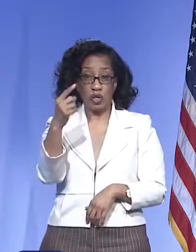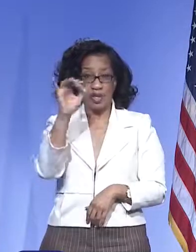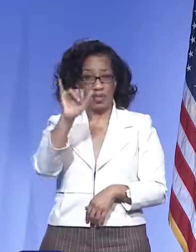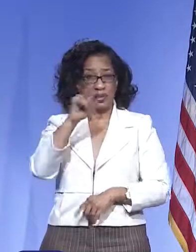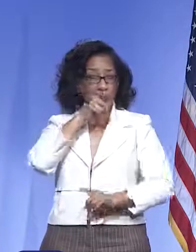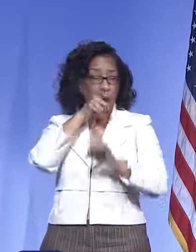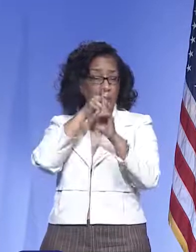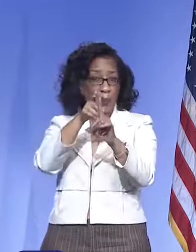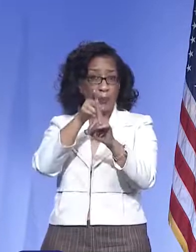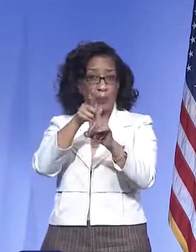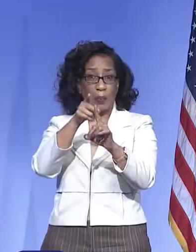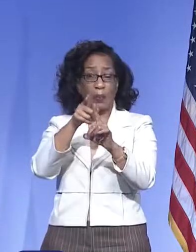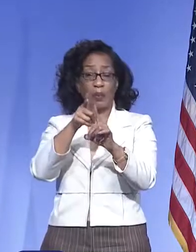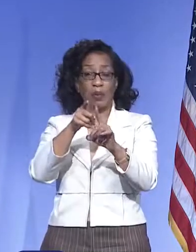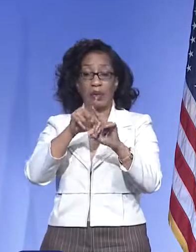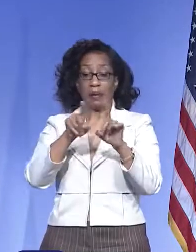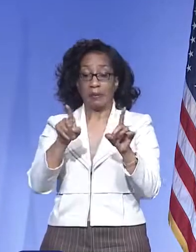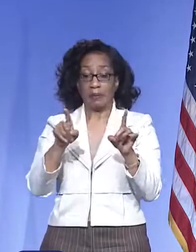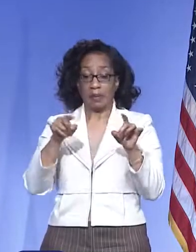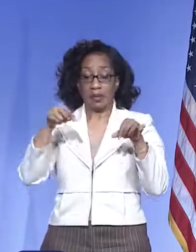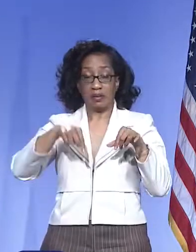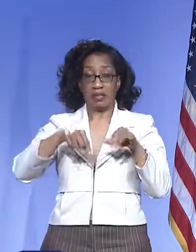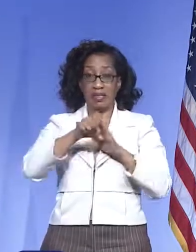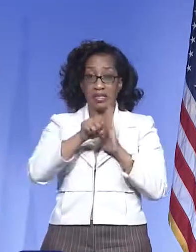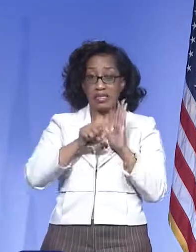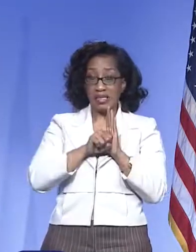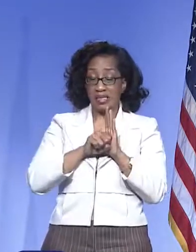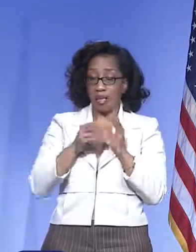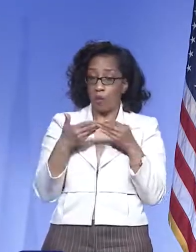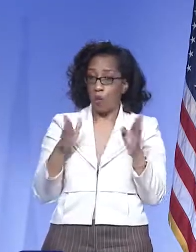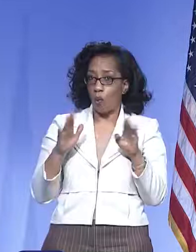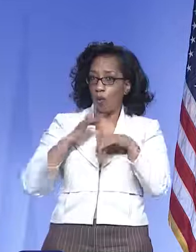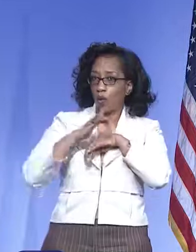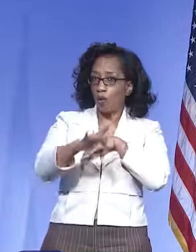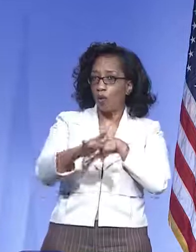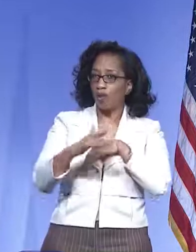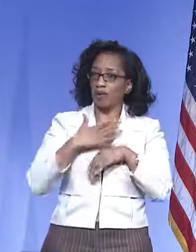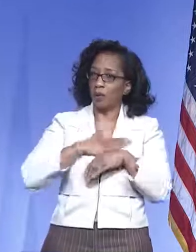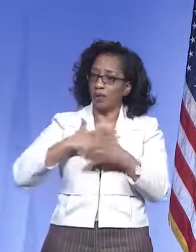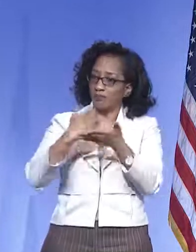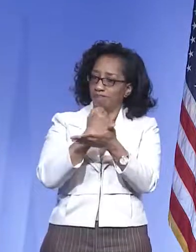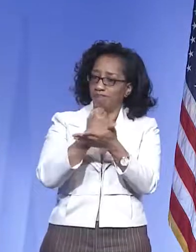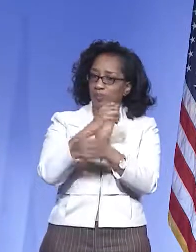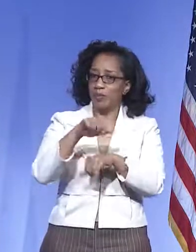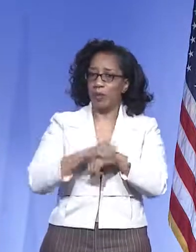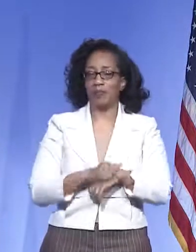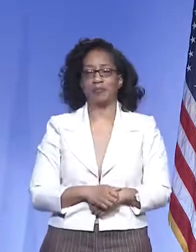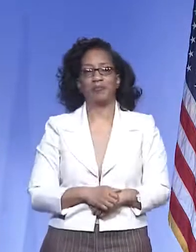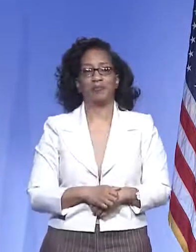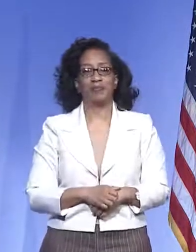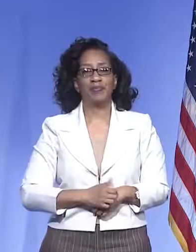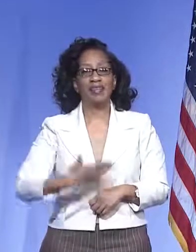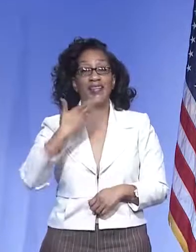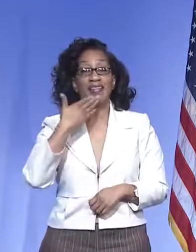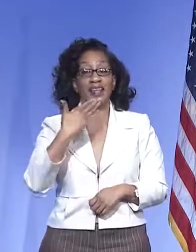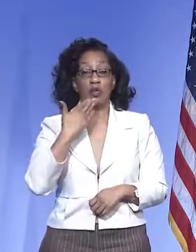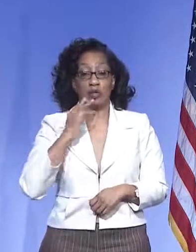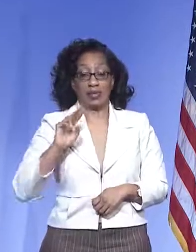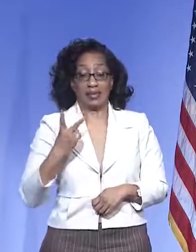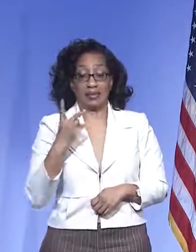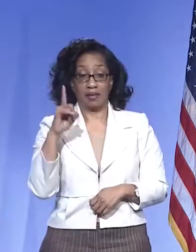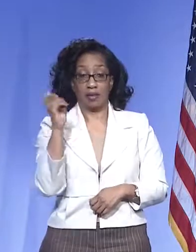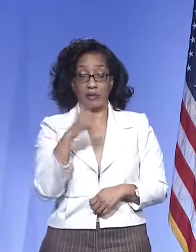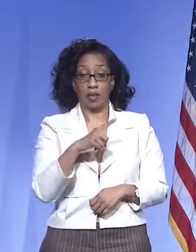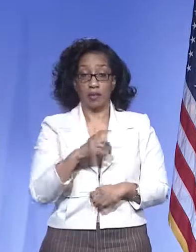and in the state. So we'll ask for folks to please take advantage of the appointments we do have. Thanks, Doug. And as my follow-up, is there any